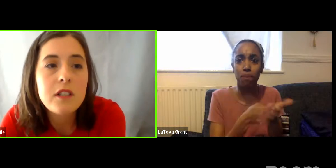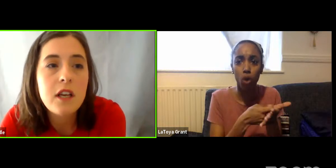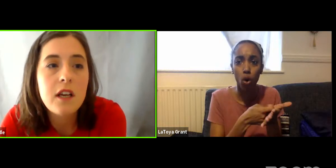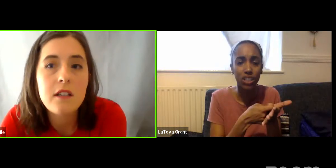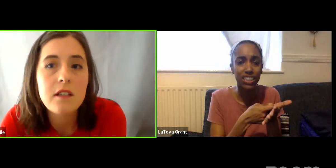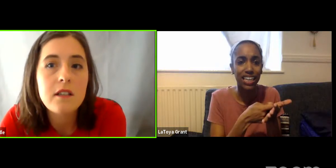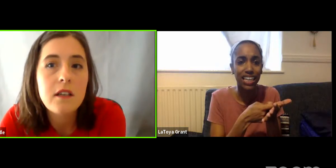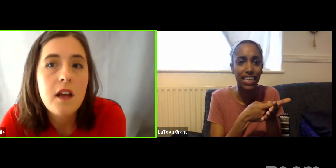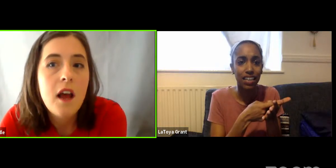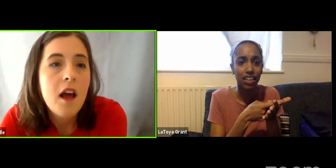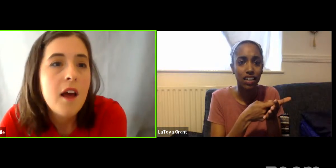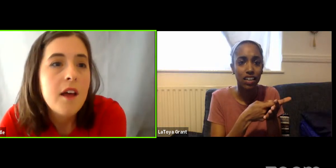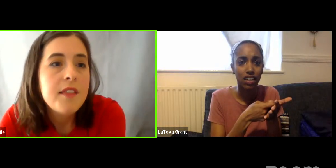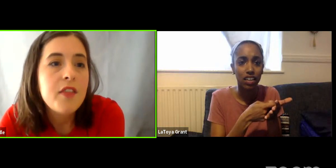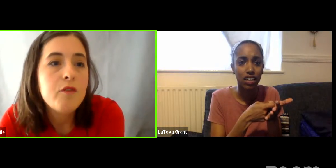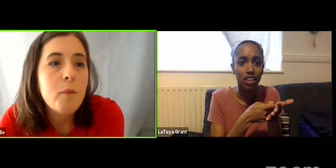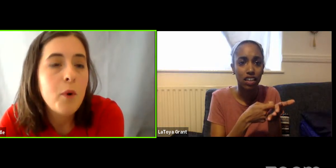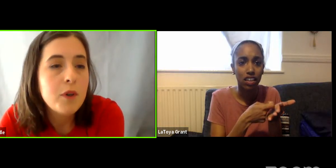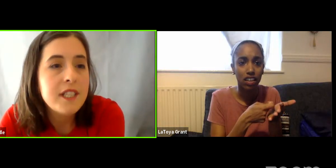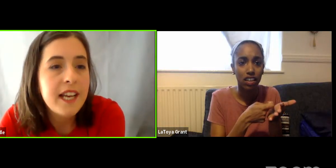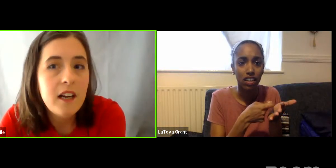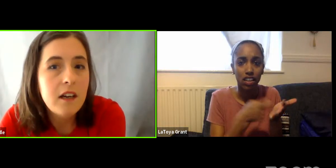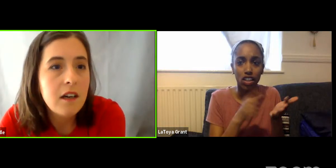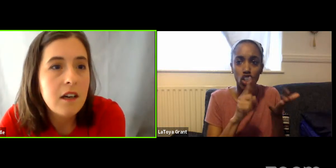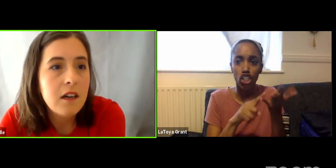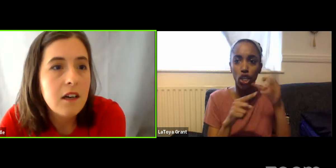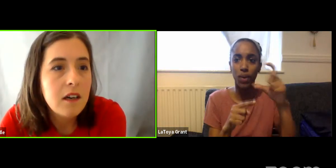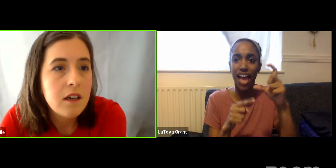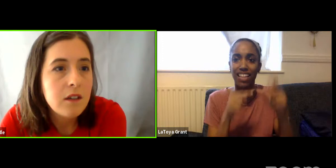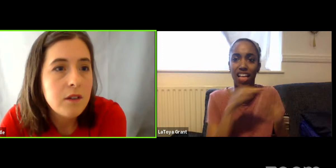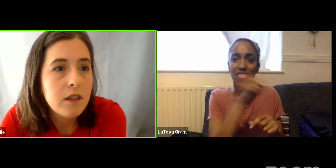am concerned that the reporting